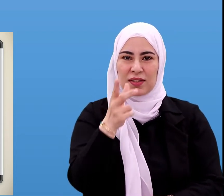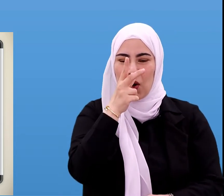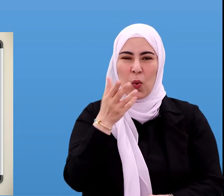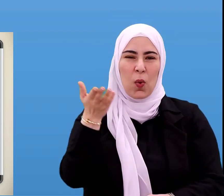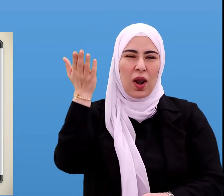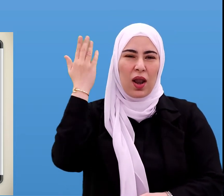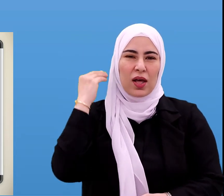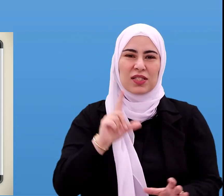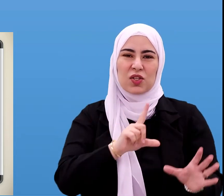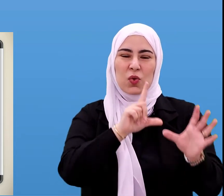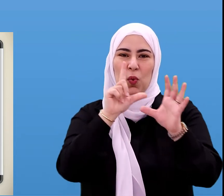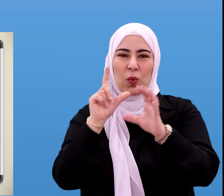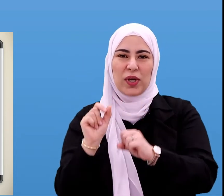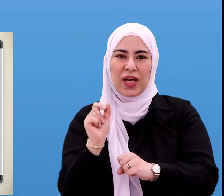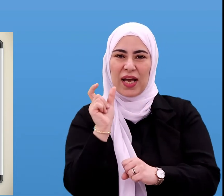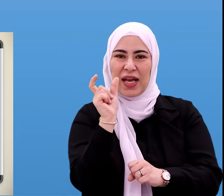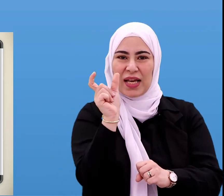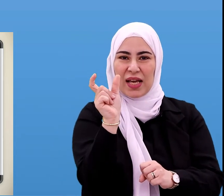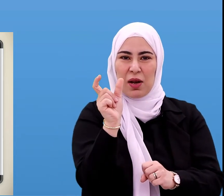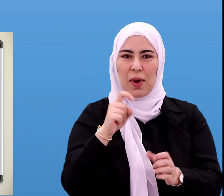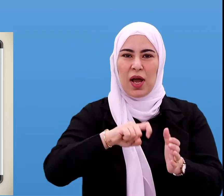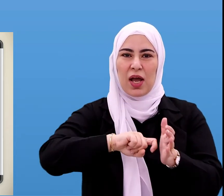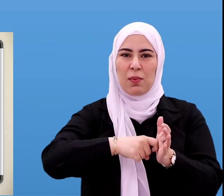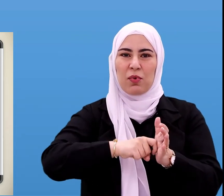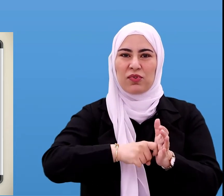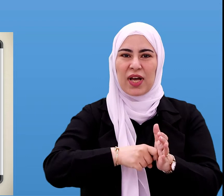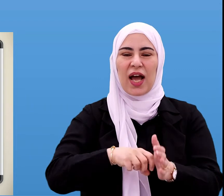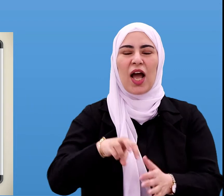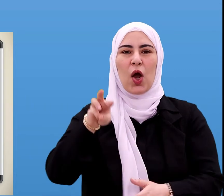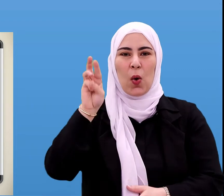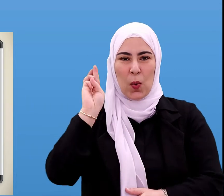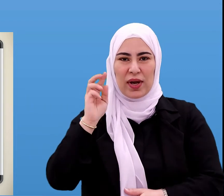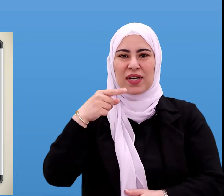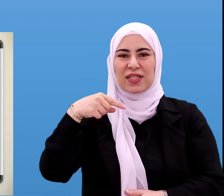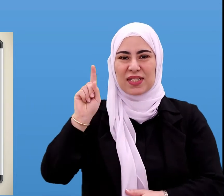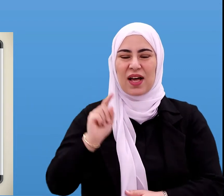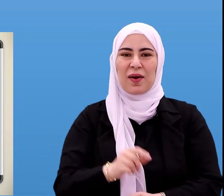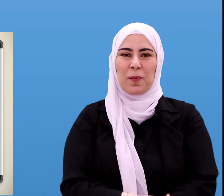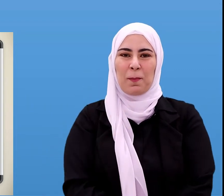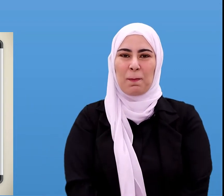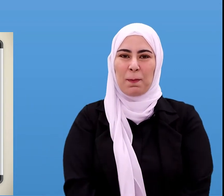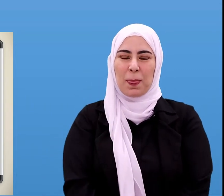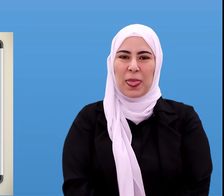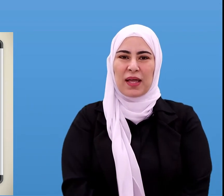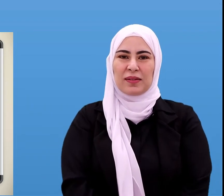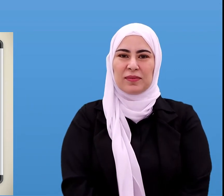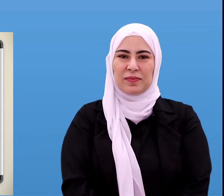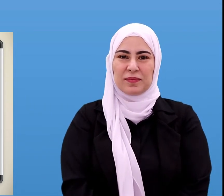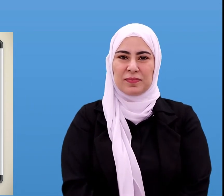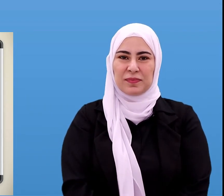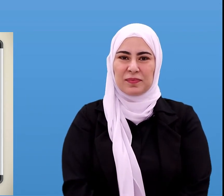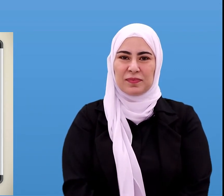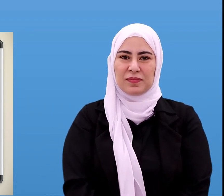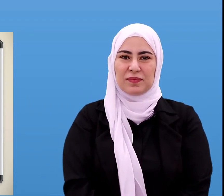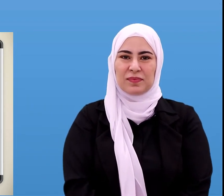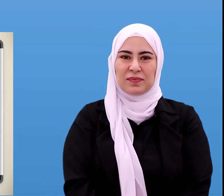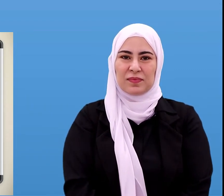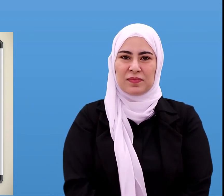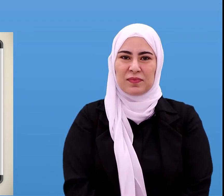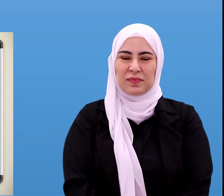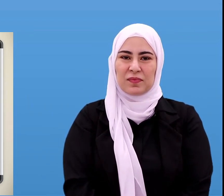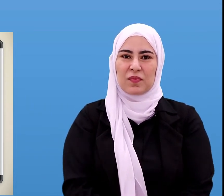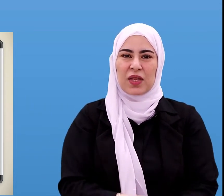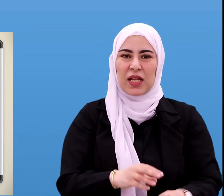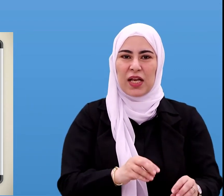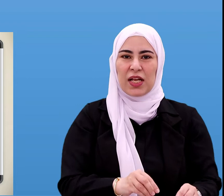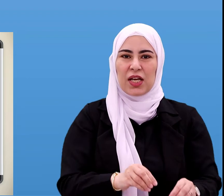keyword. Which one you will choose as a verb to be? Were. That's correct. Well done. Now let's take a look at the past simple if we